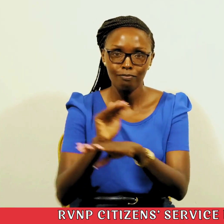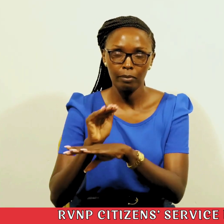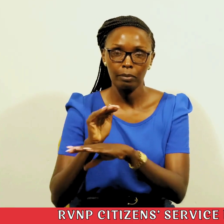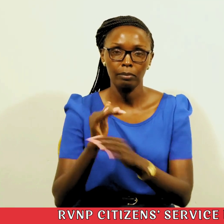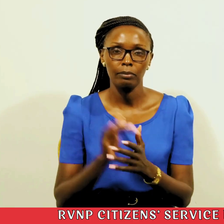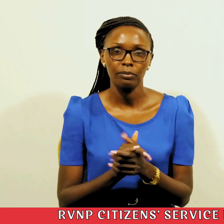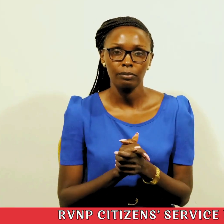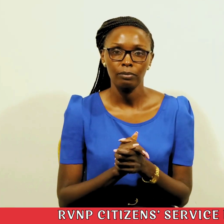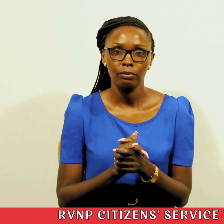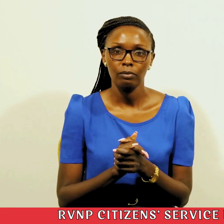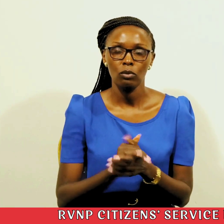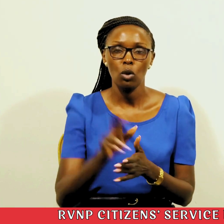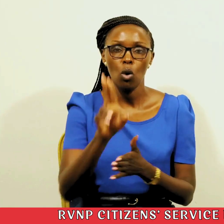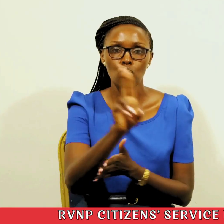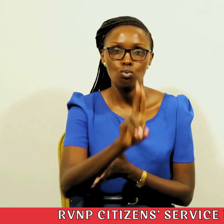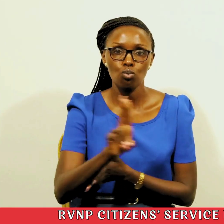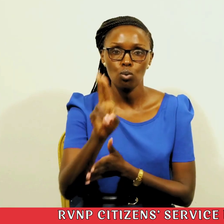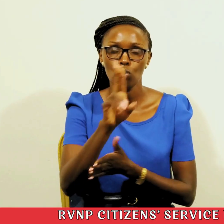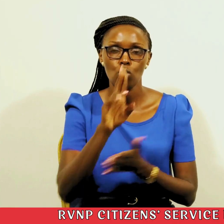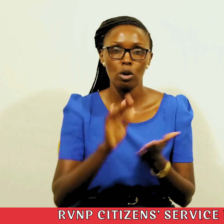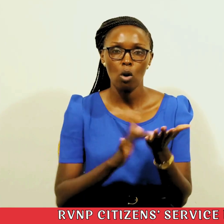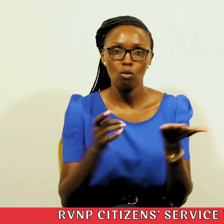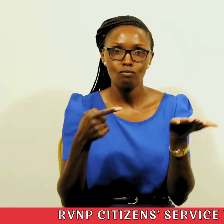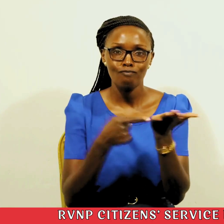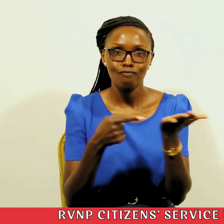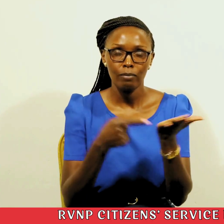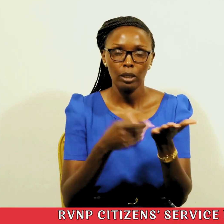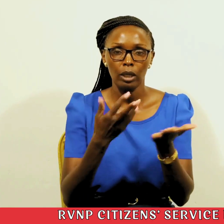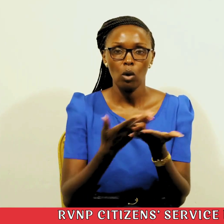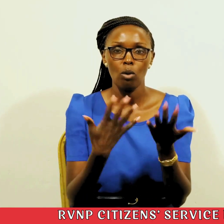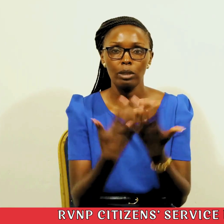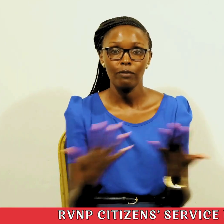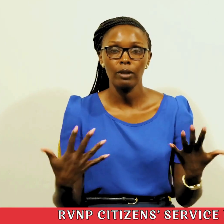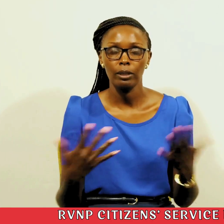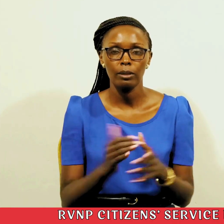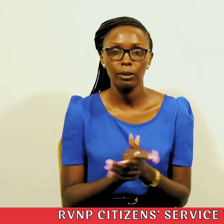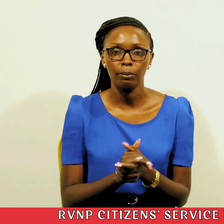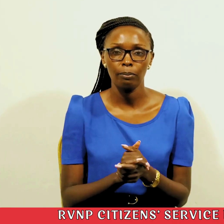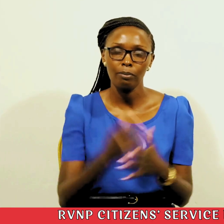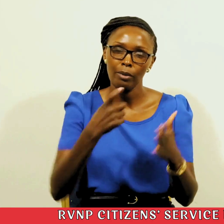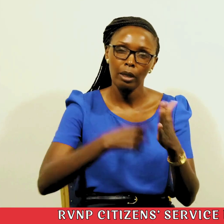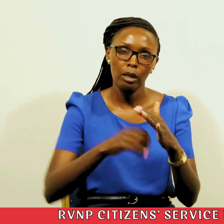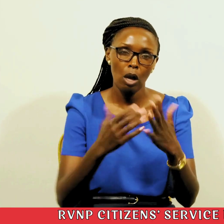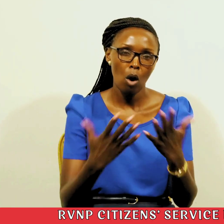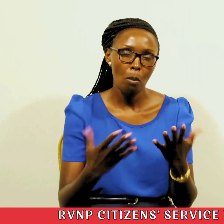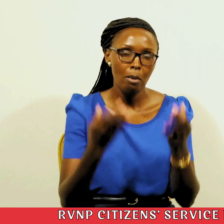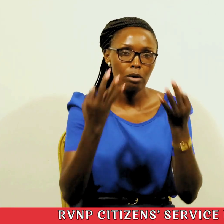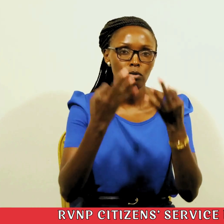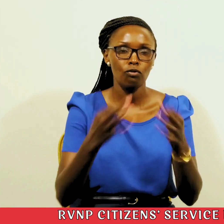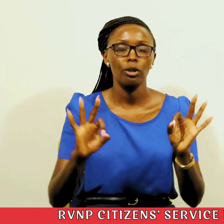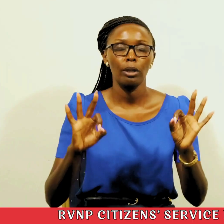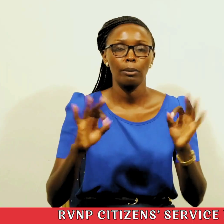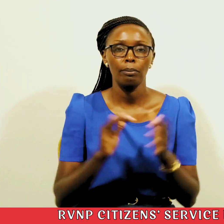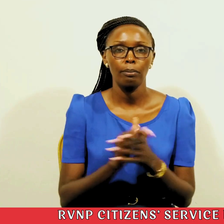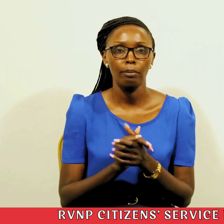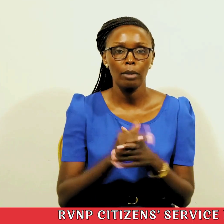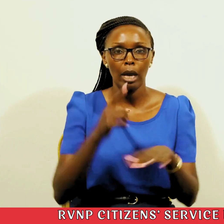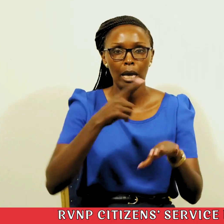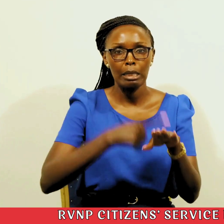use of electronic device. This is a free service. The timeline is